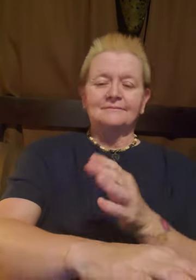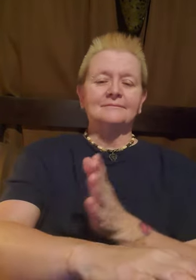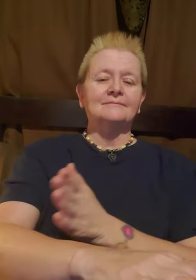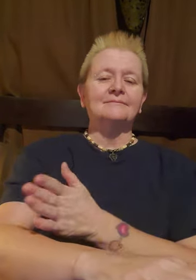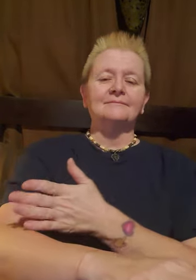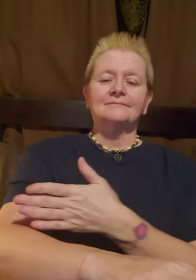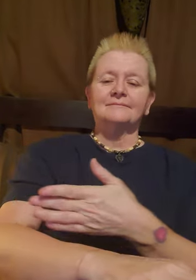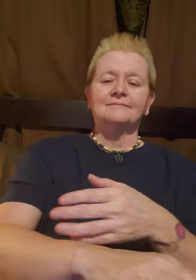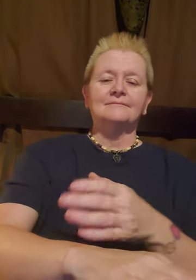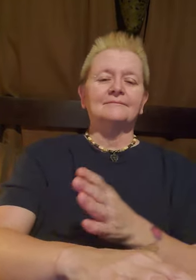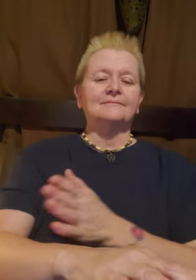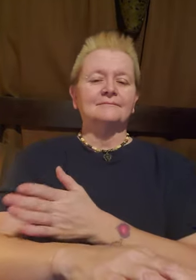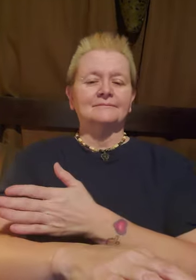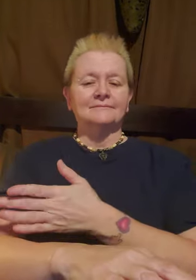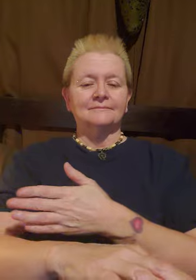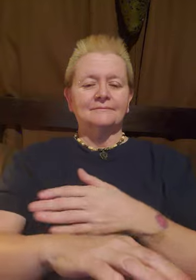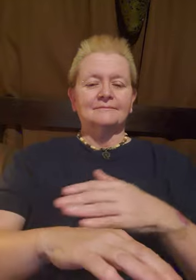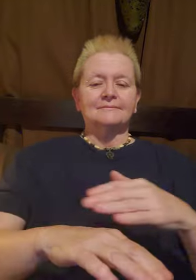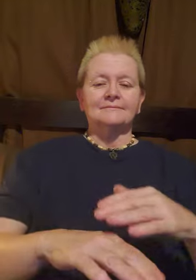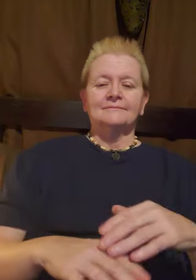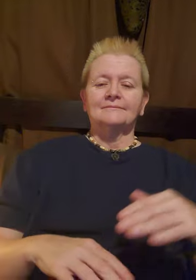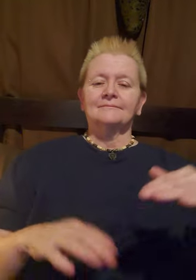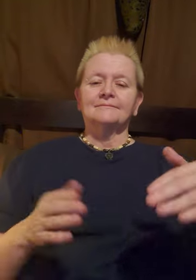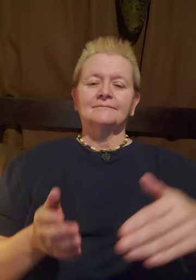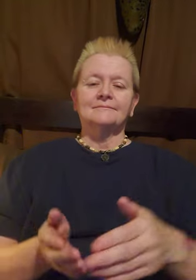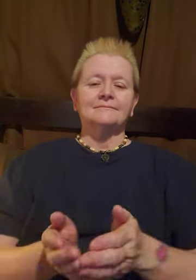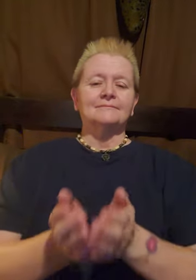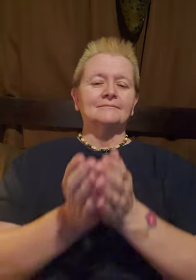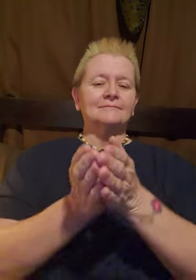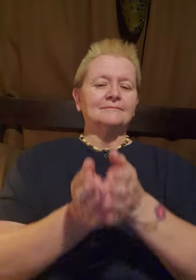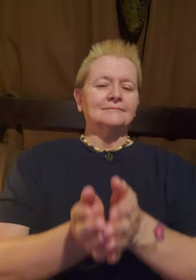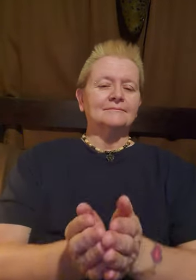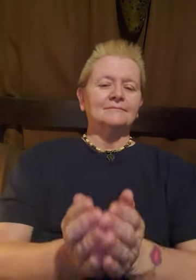oh,